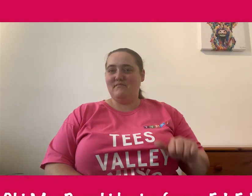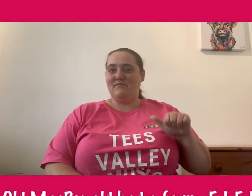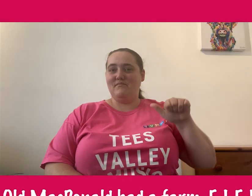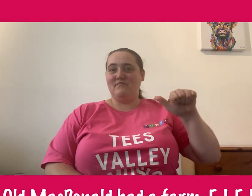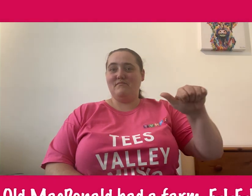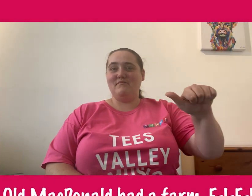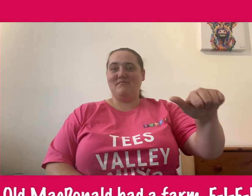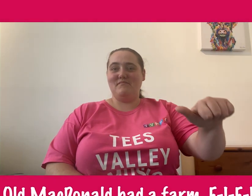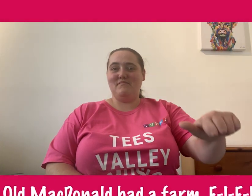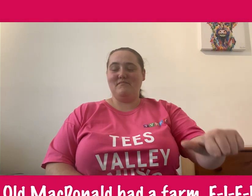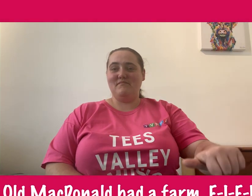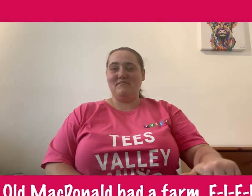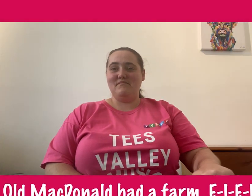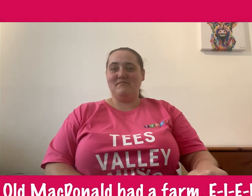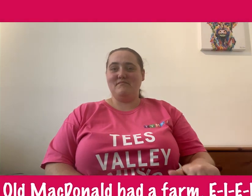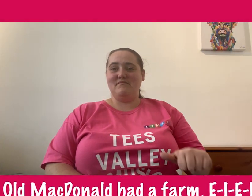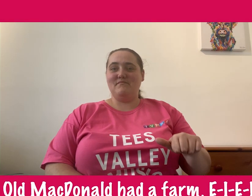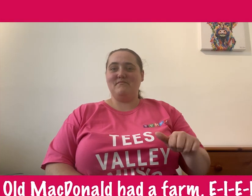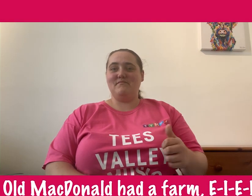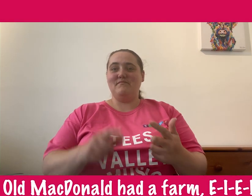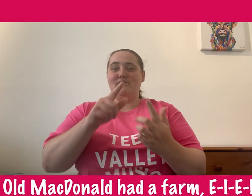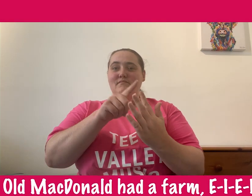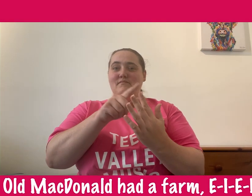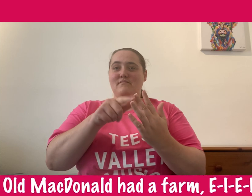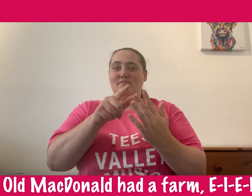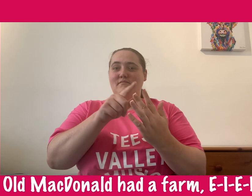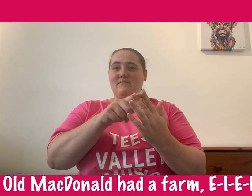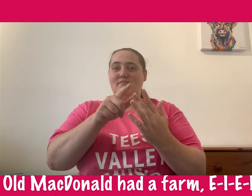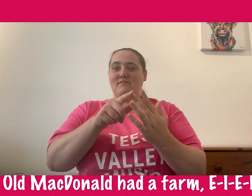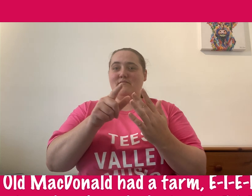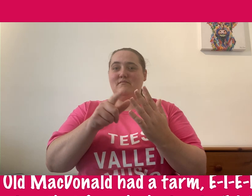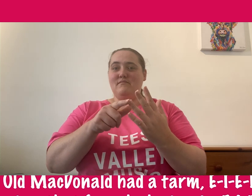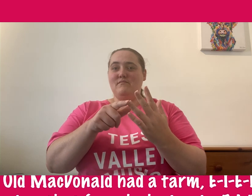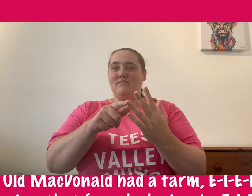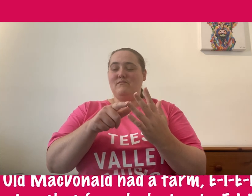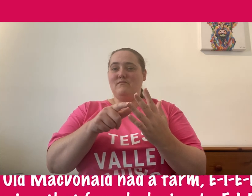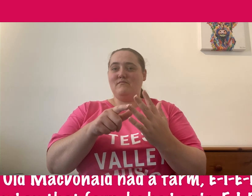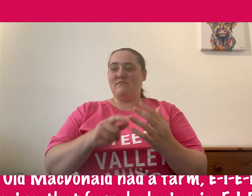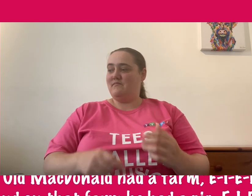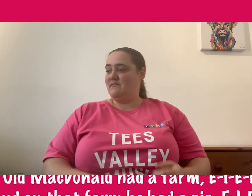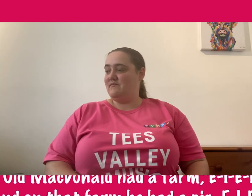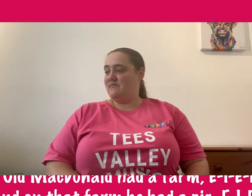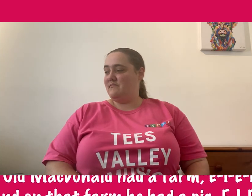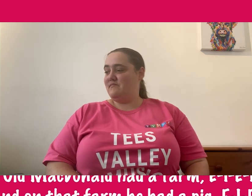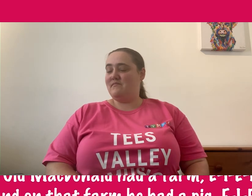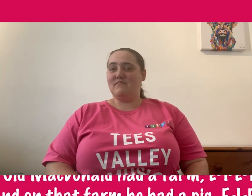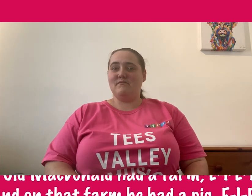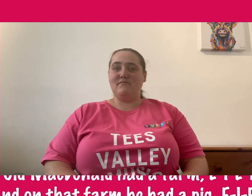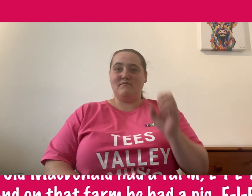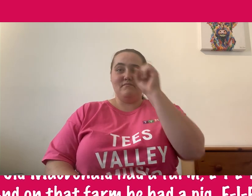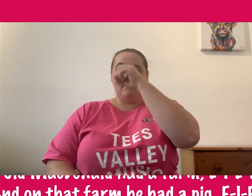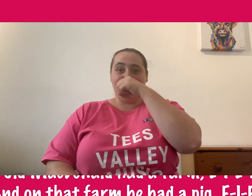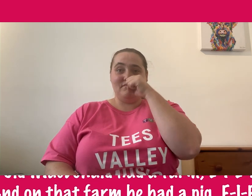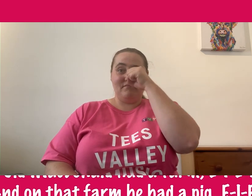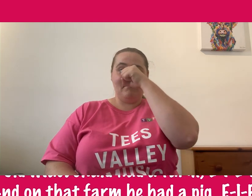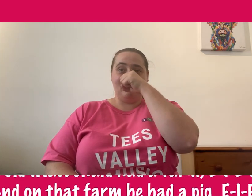Old MacDonald had a farm, E-I-E-I-O. And on that farm he had a